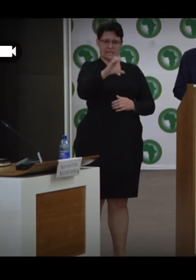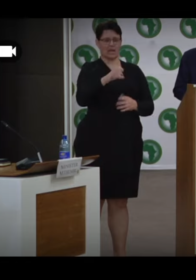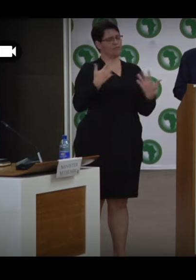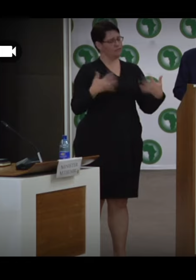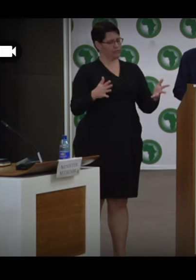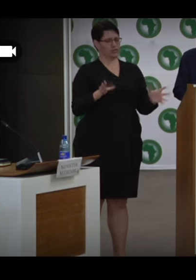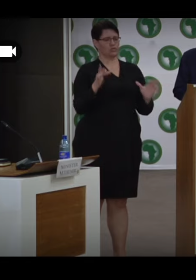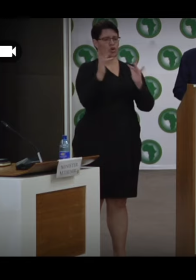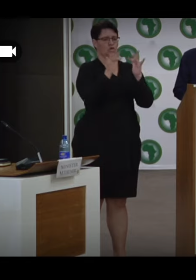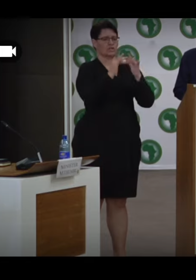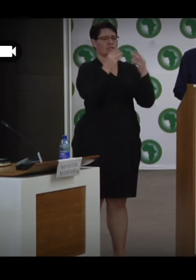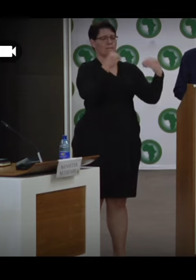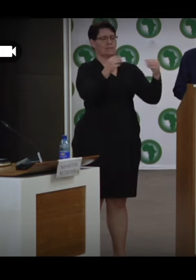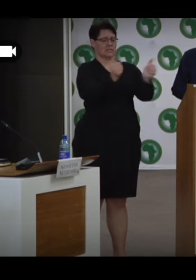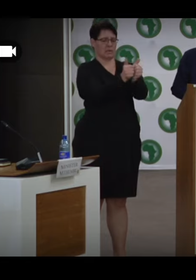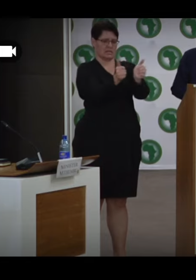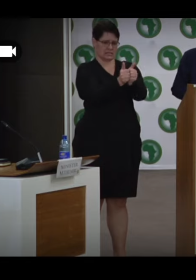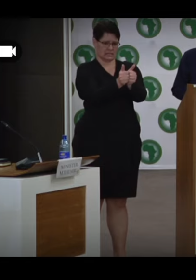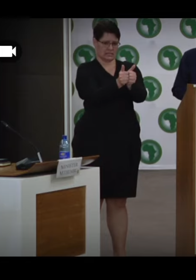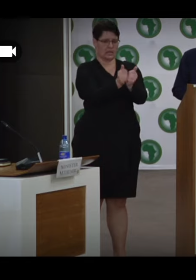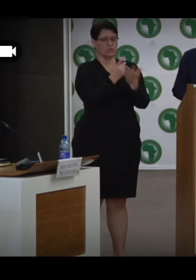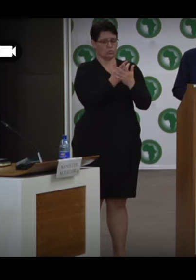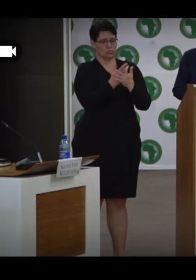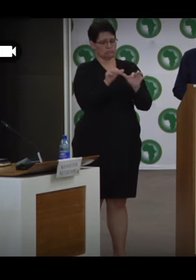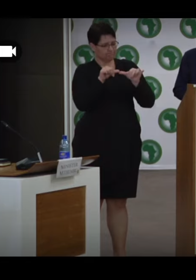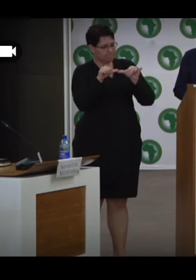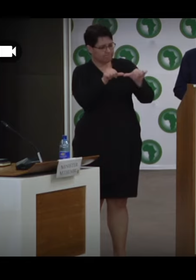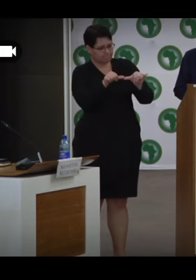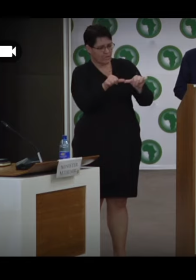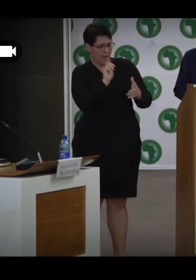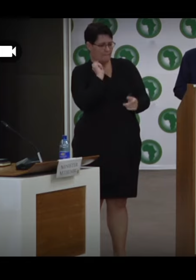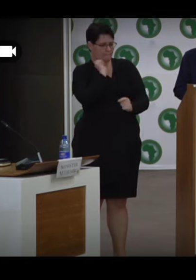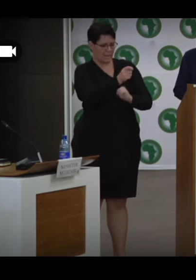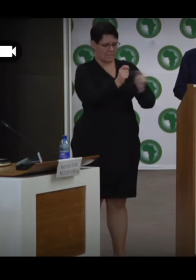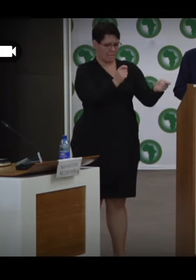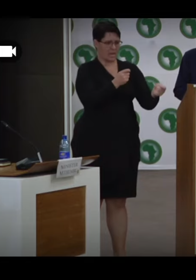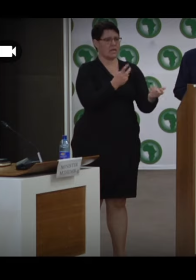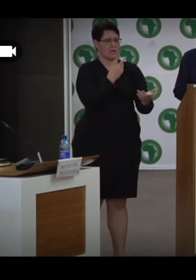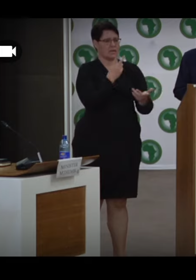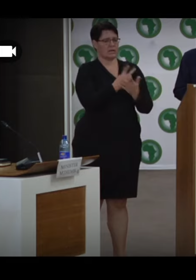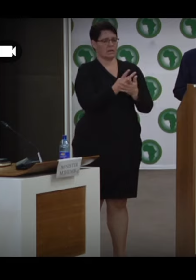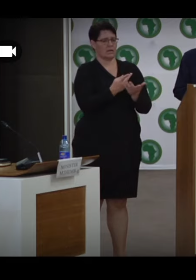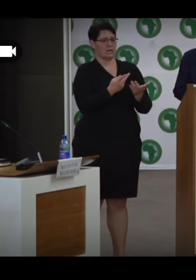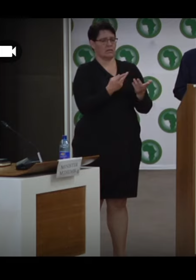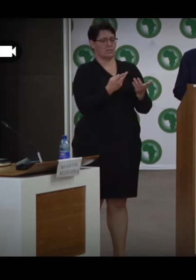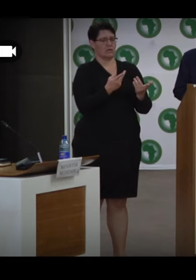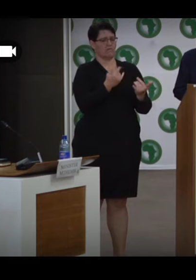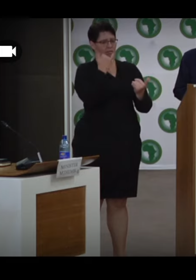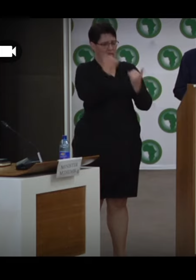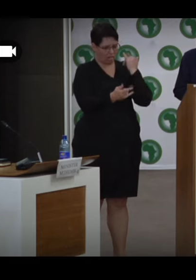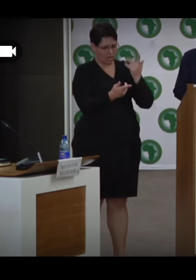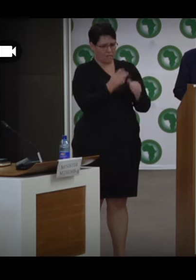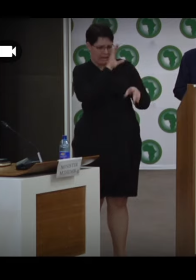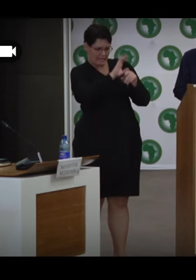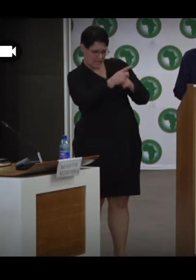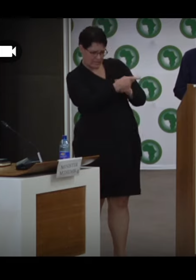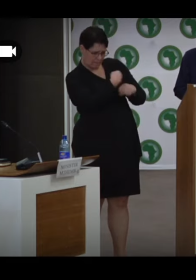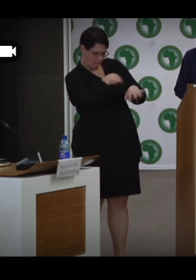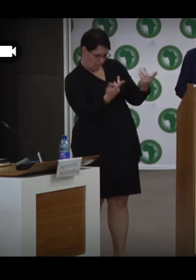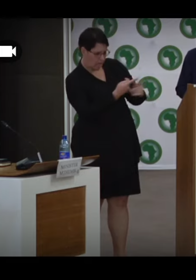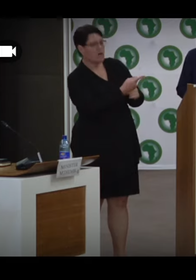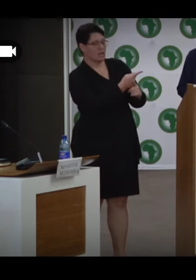in contact with its business partners to consider repayment deferments on a case-by-case